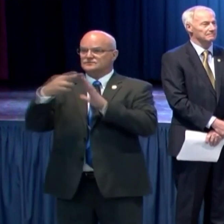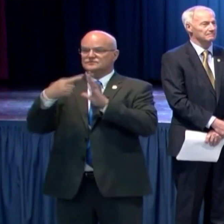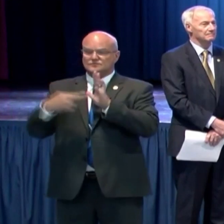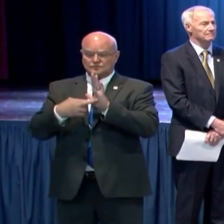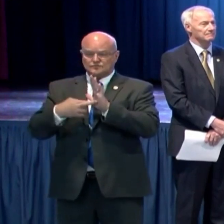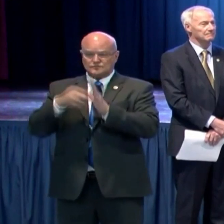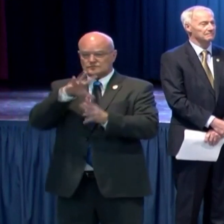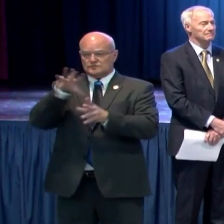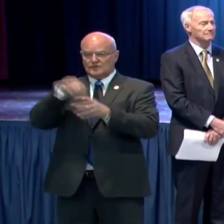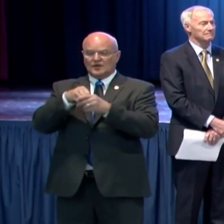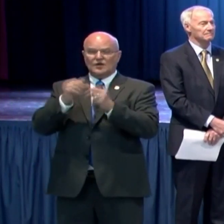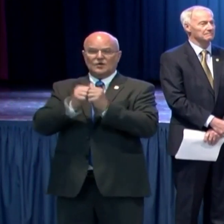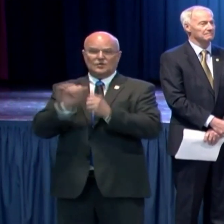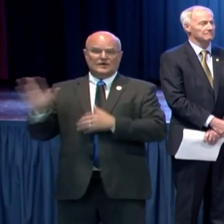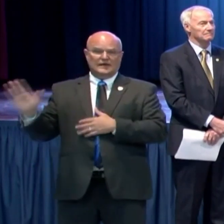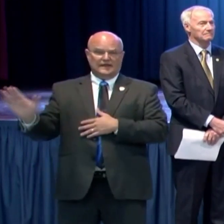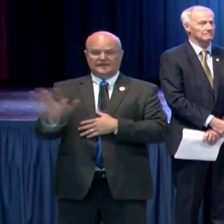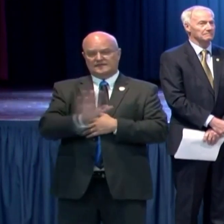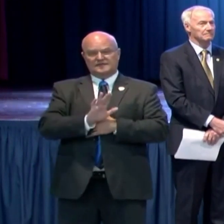rules pertaining to their